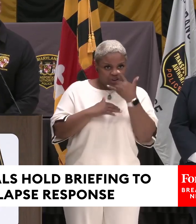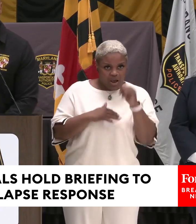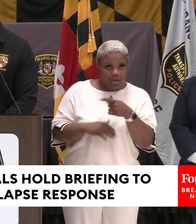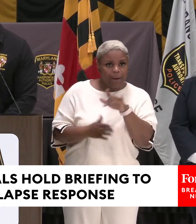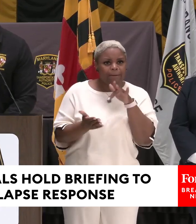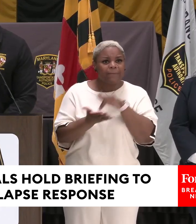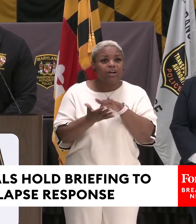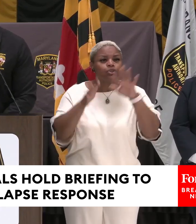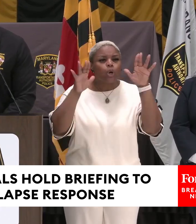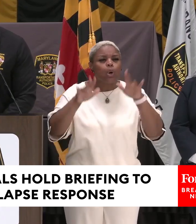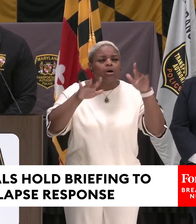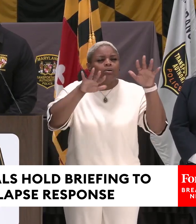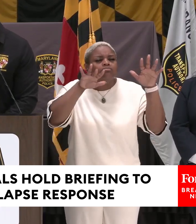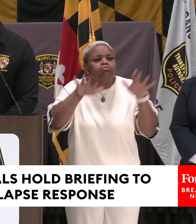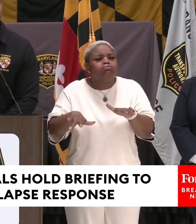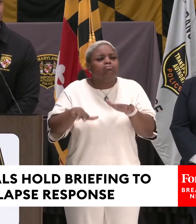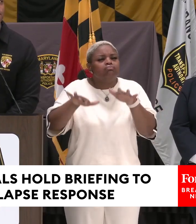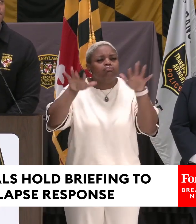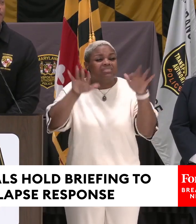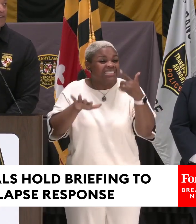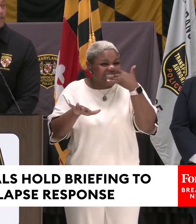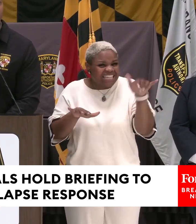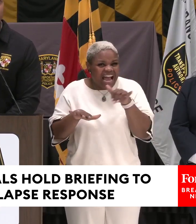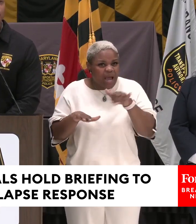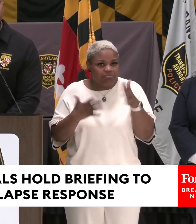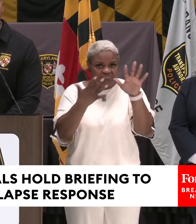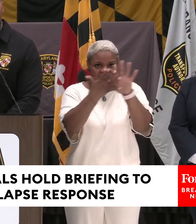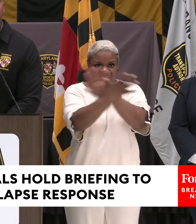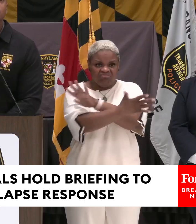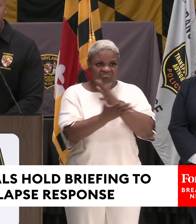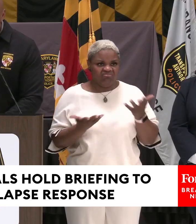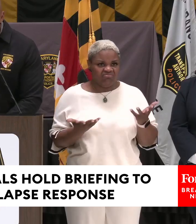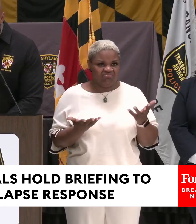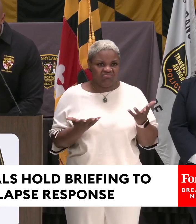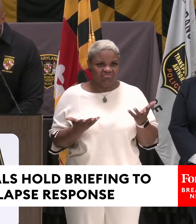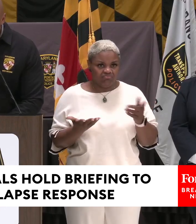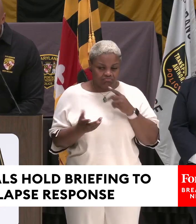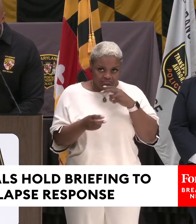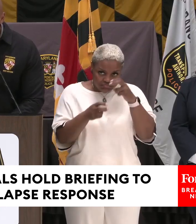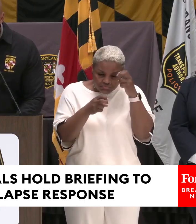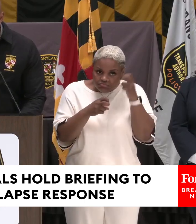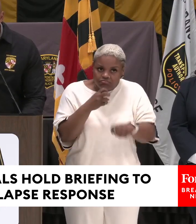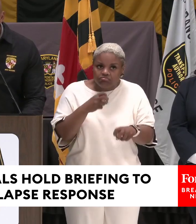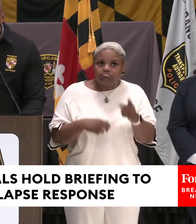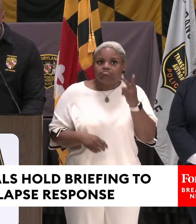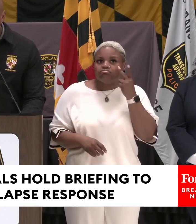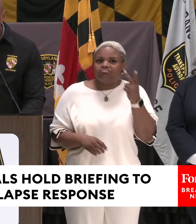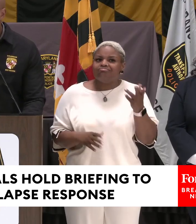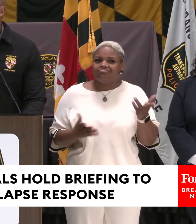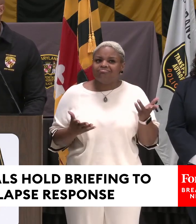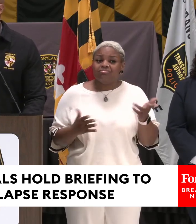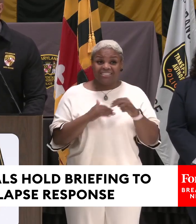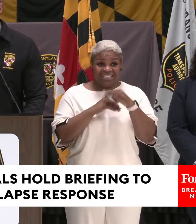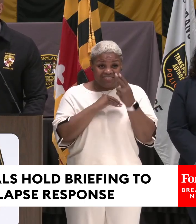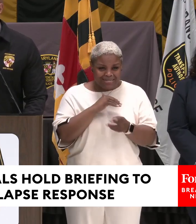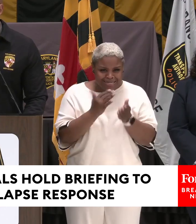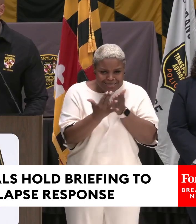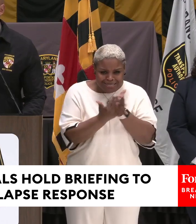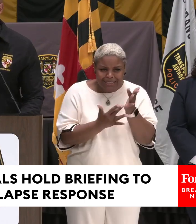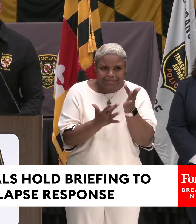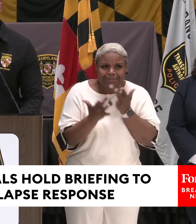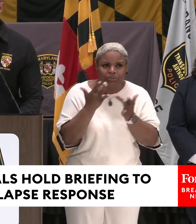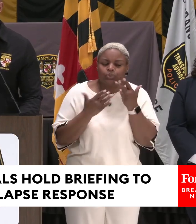snowstorm with high beams on. That's the complication that our divers are navigating right now.